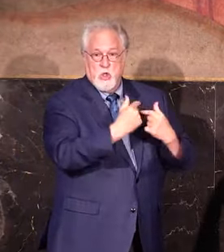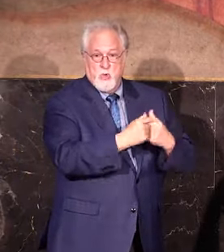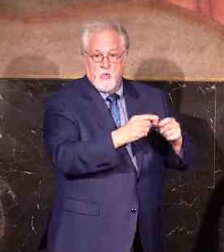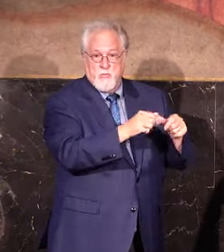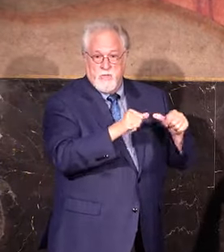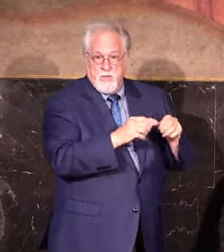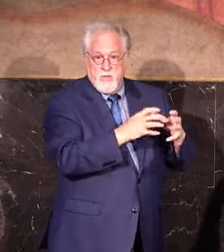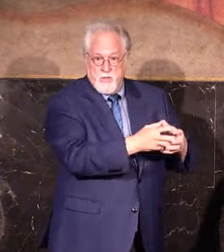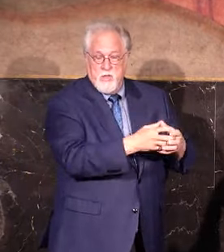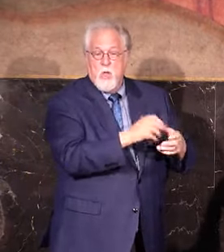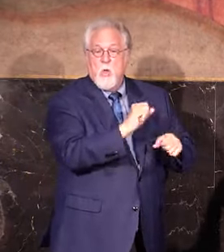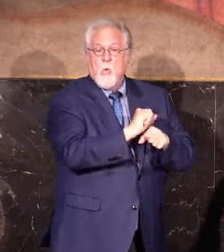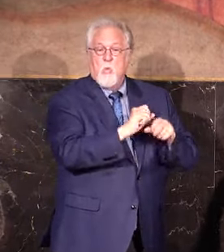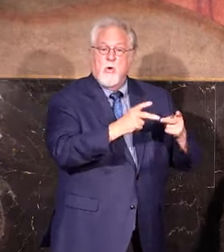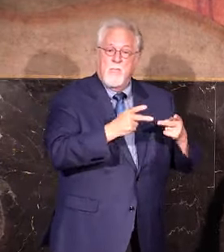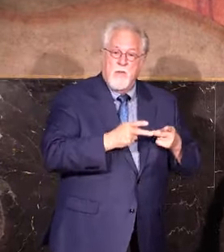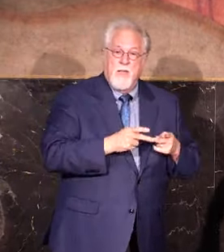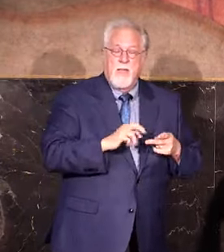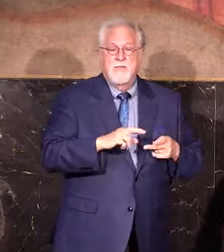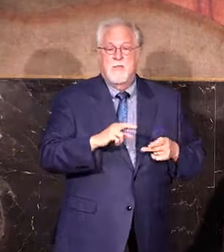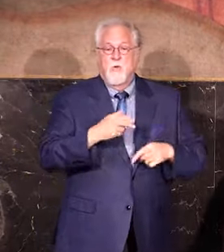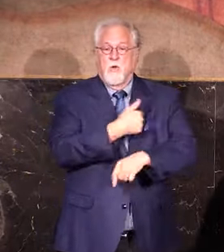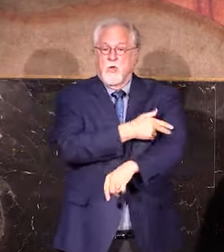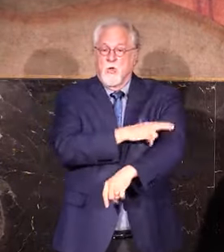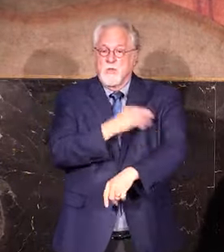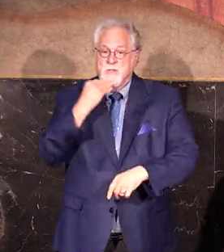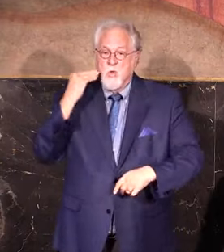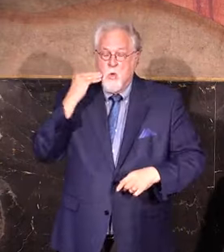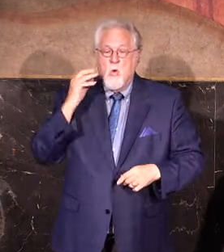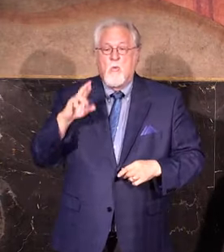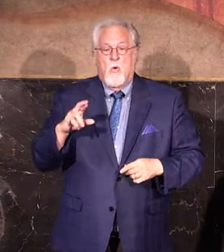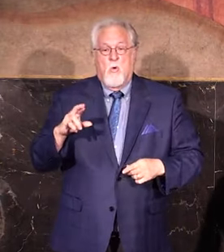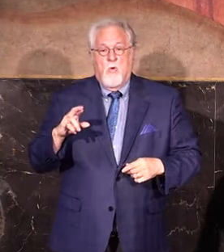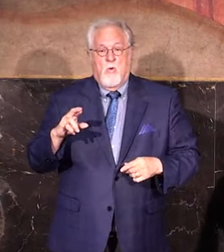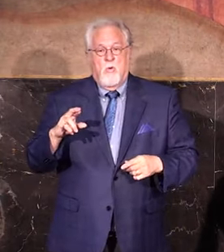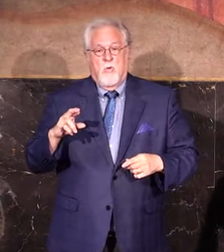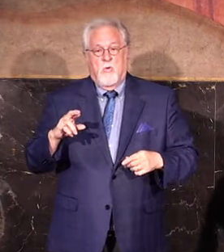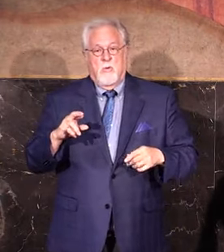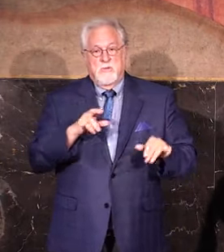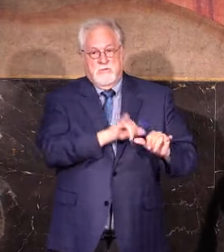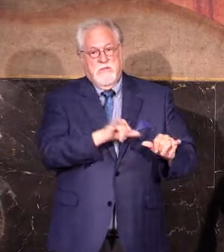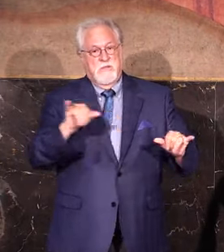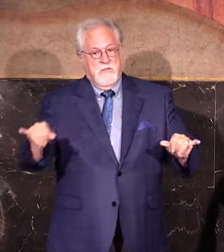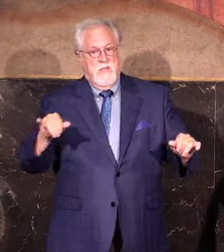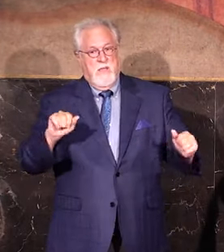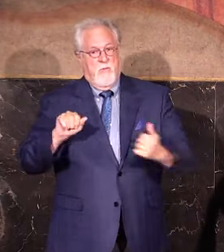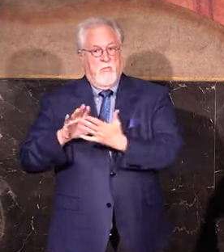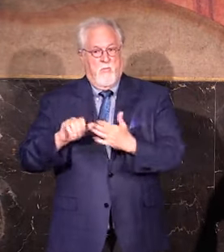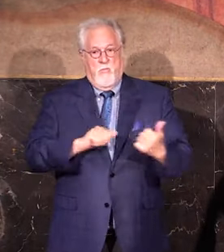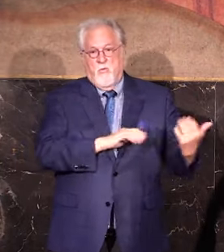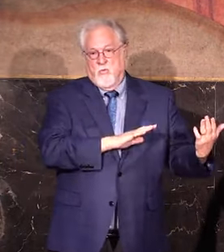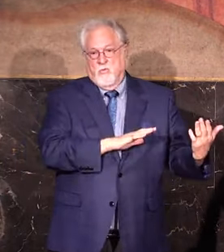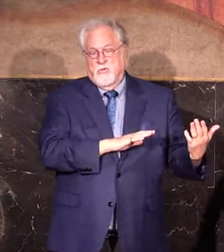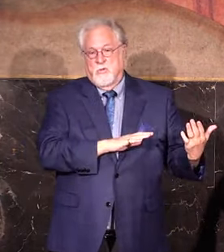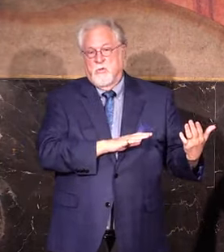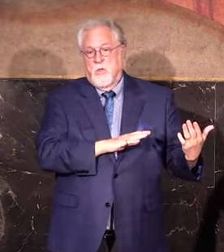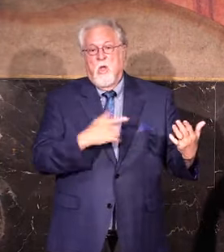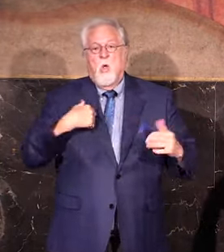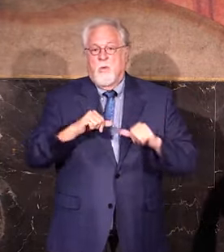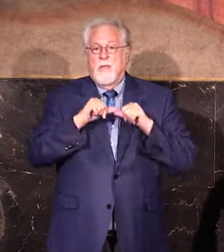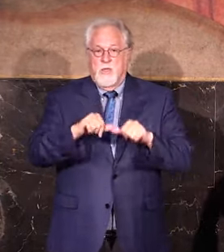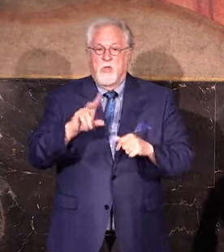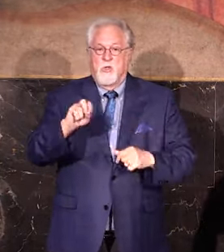that's a workplace or an adult residential facility, the same sort of approach is being taken. So we continue to do